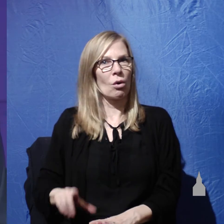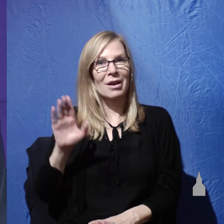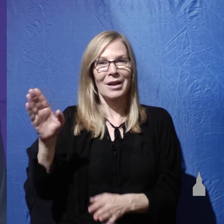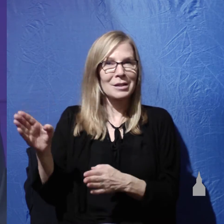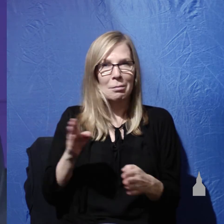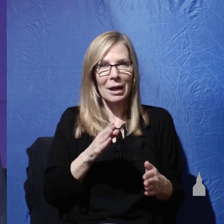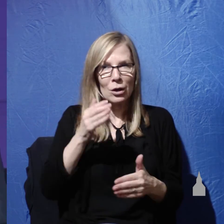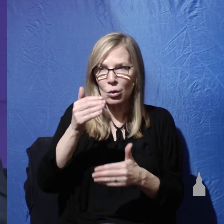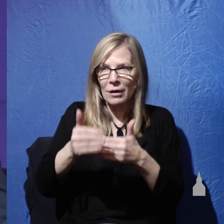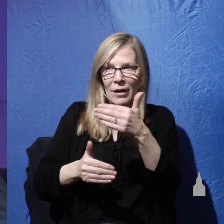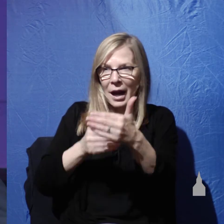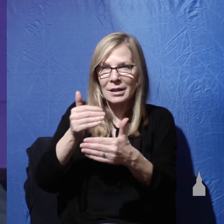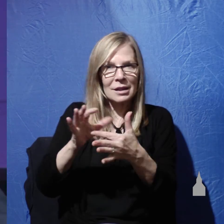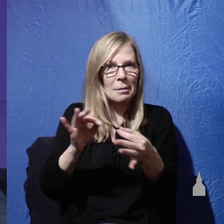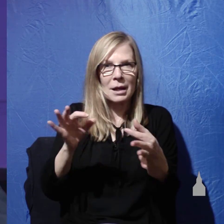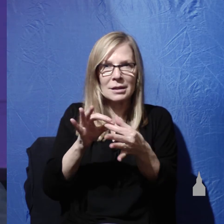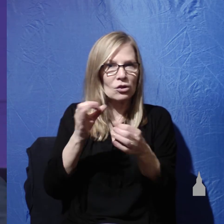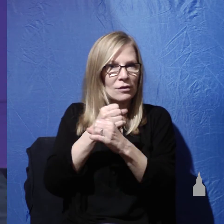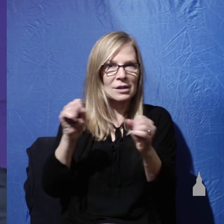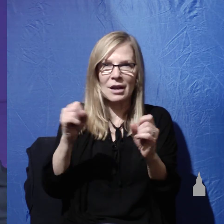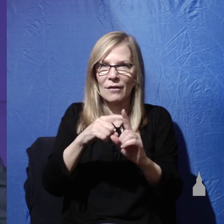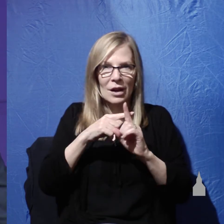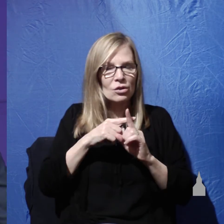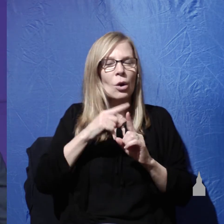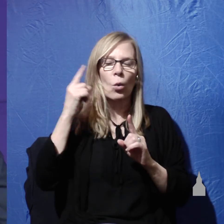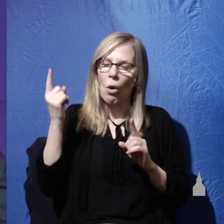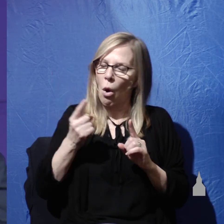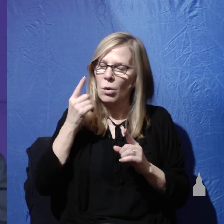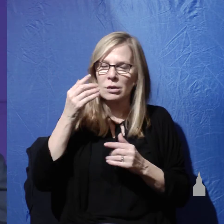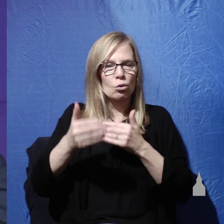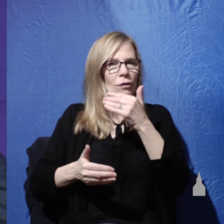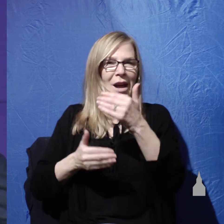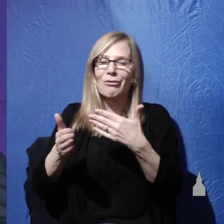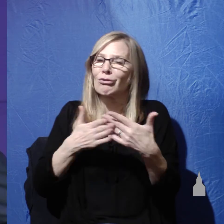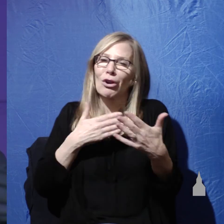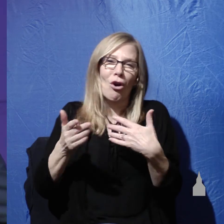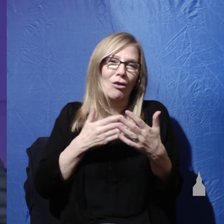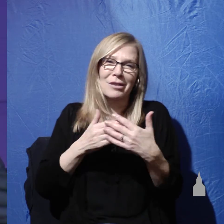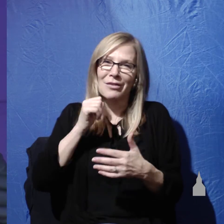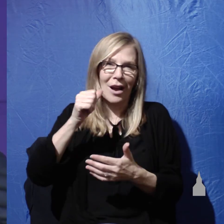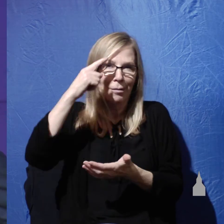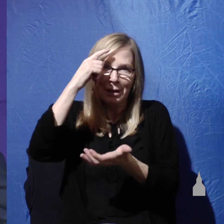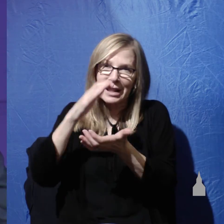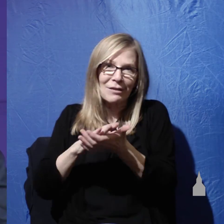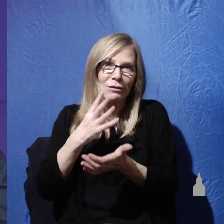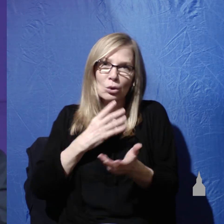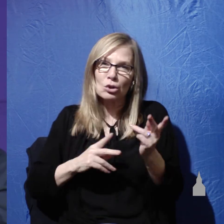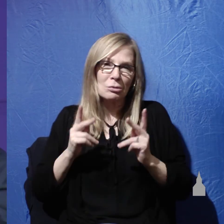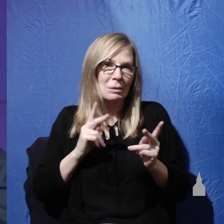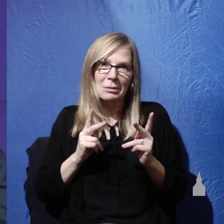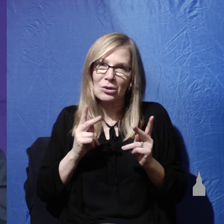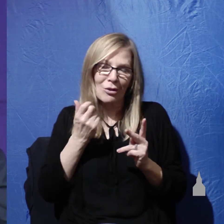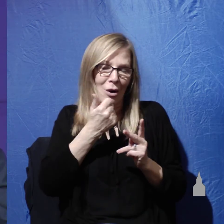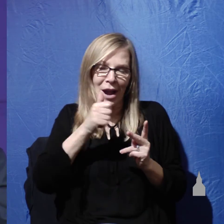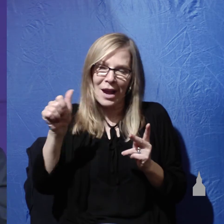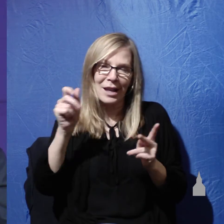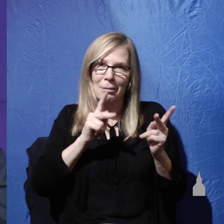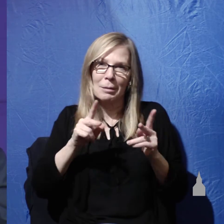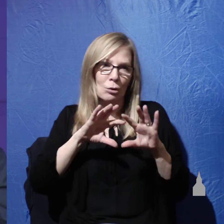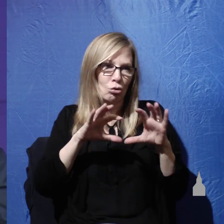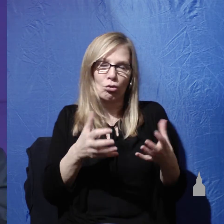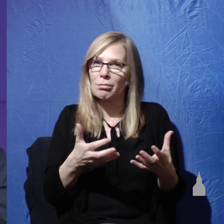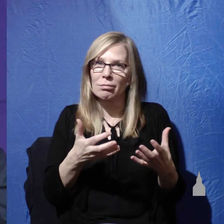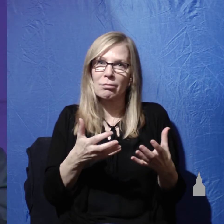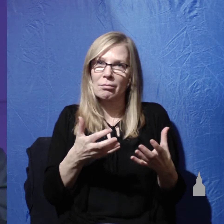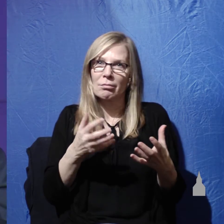to advance the message of salvation in Christ will always move ahead, regardless of the unbelief of the Jewish people or any people group. Now,